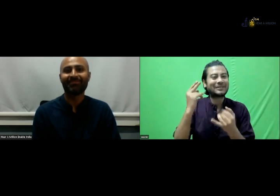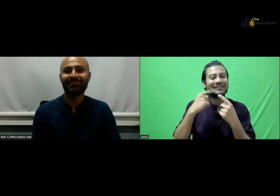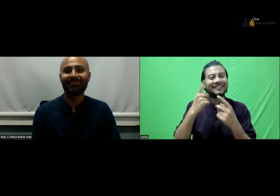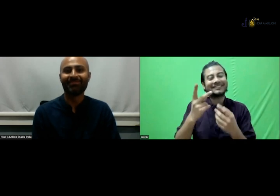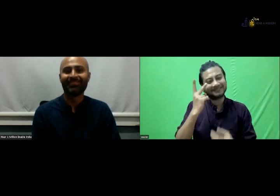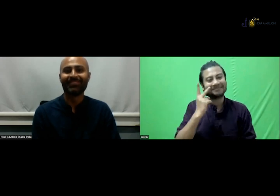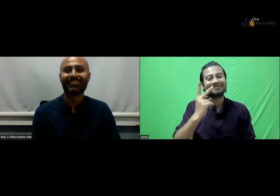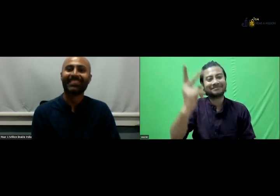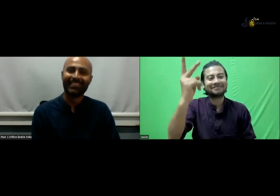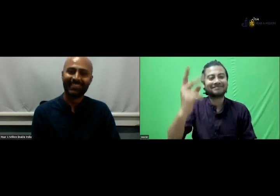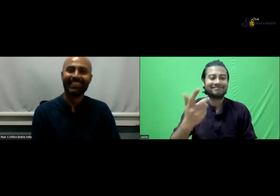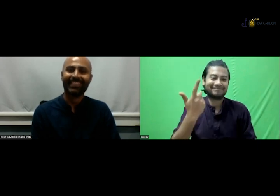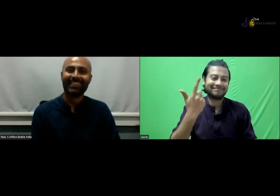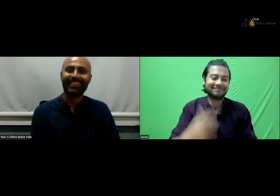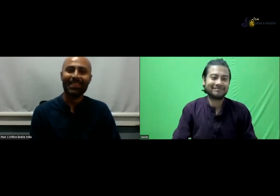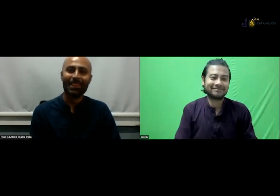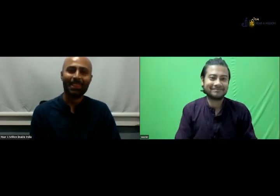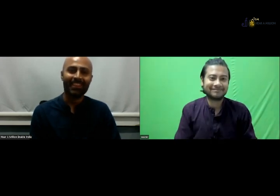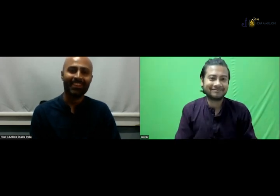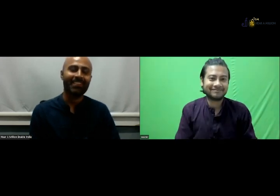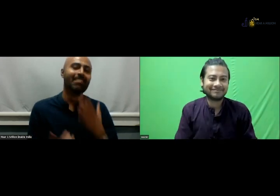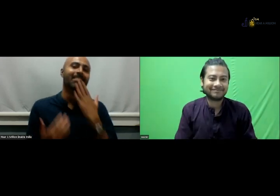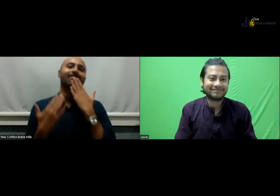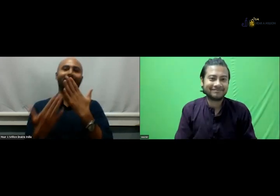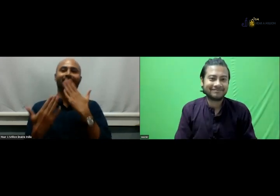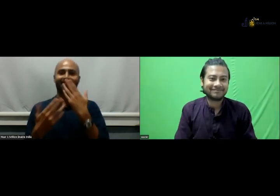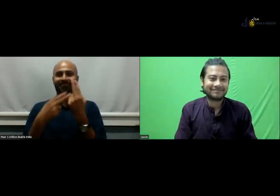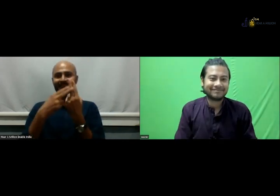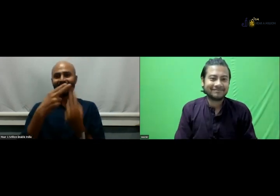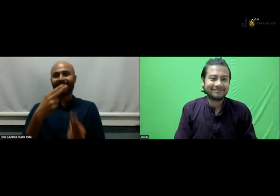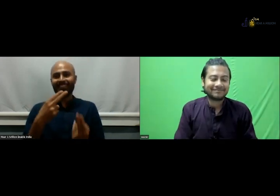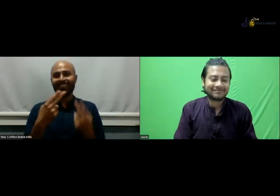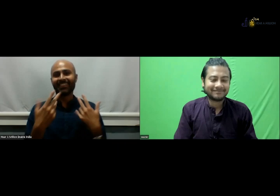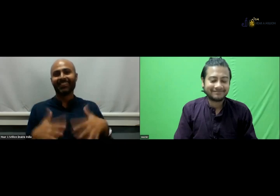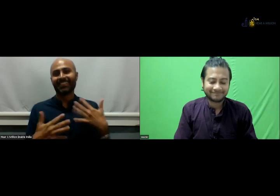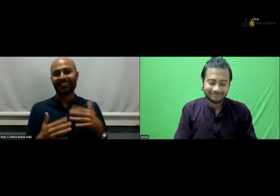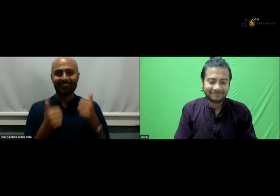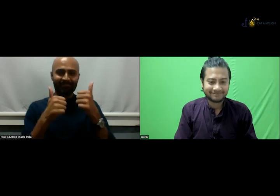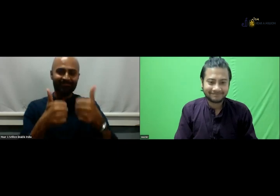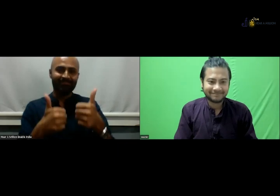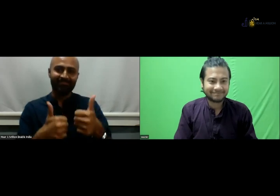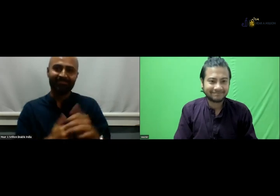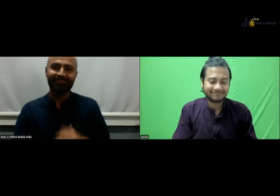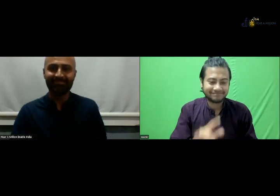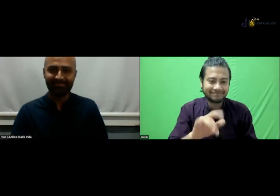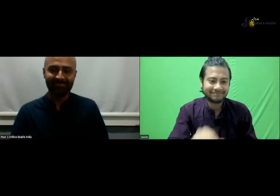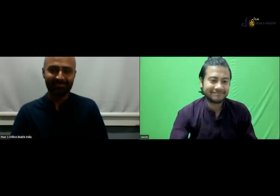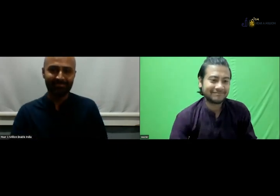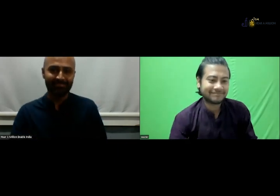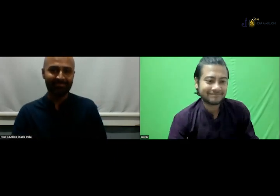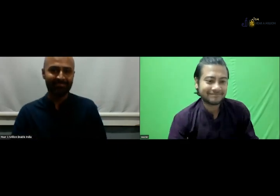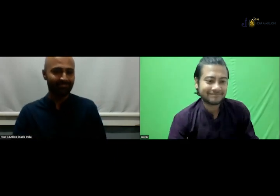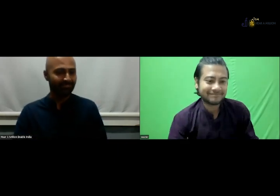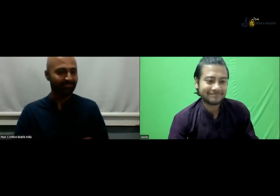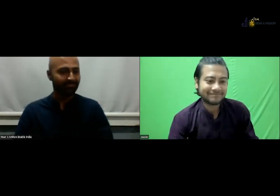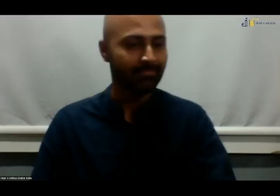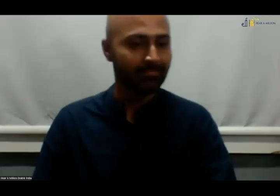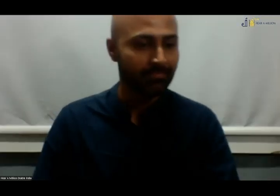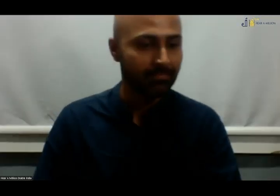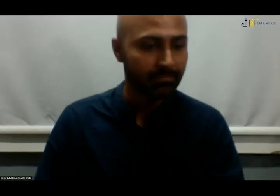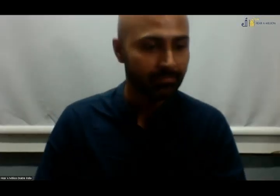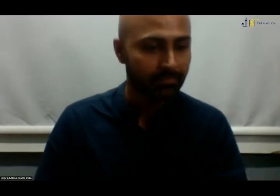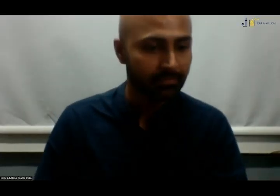important. So yeah, we'll see what Sudamni says all this. Thank you, Saurabh, for sharing your